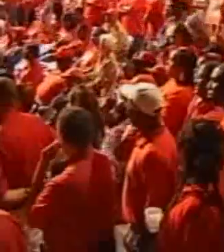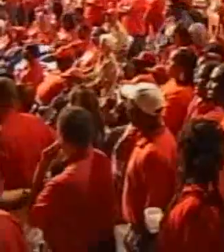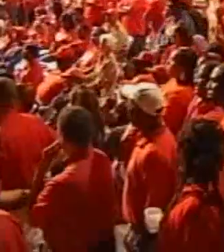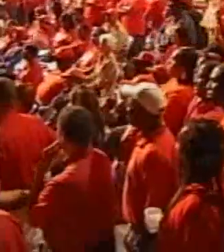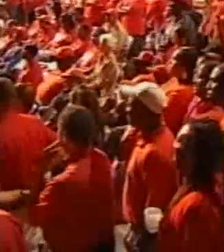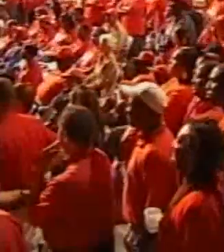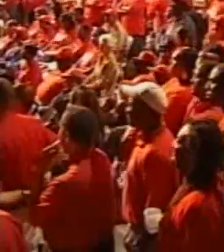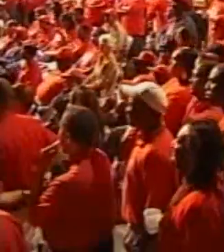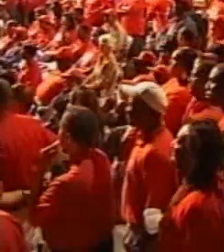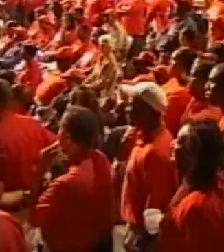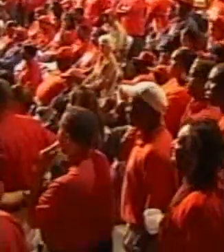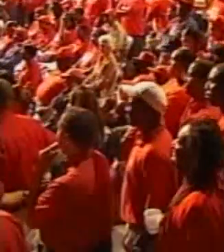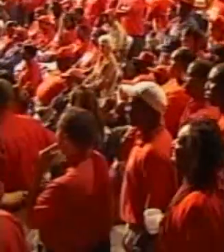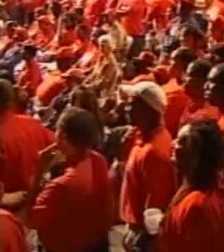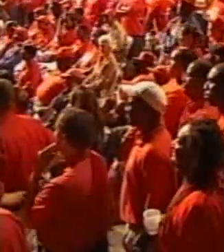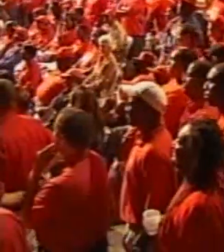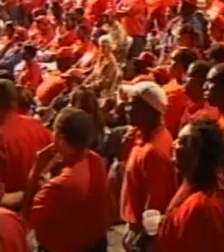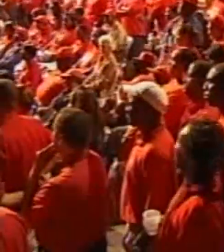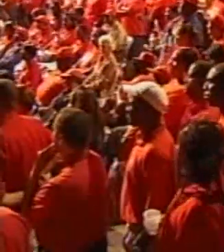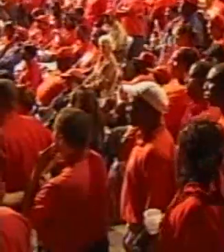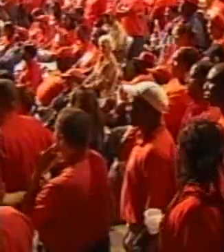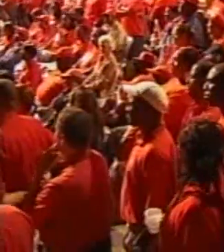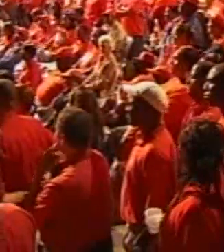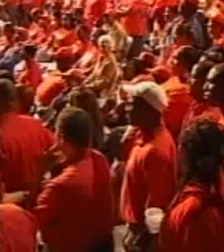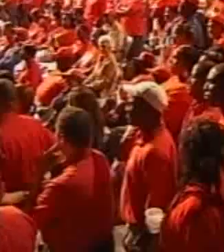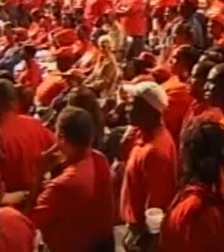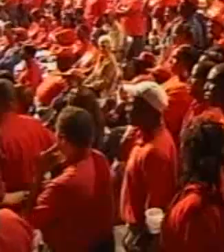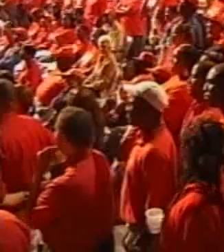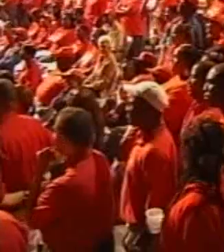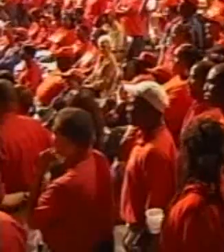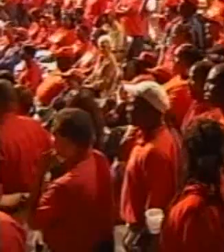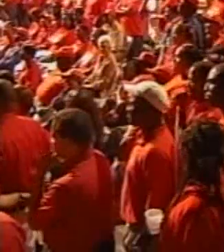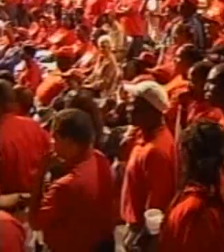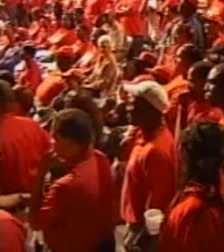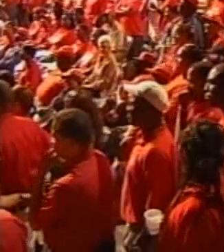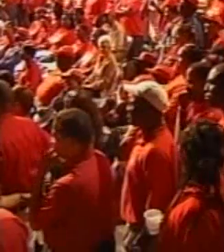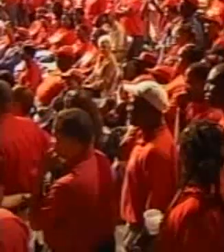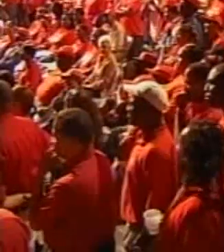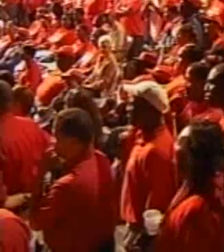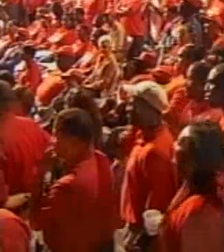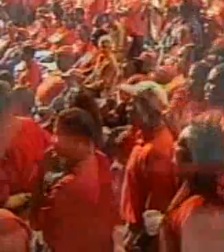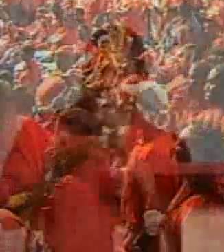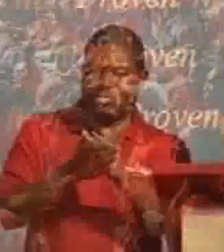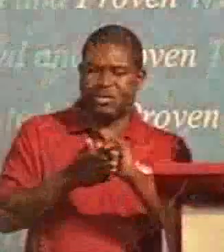The Defense Force understands that now. They understand that other parties are a bunch of flammers.